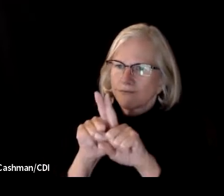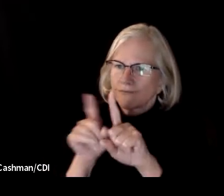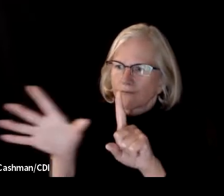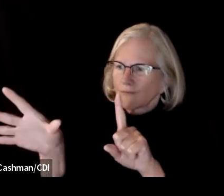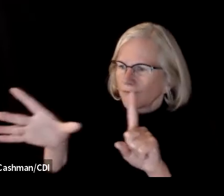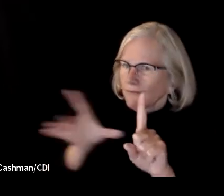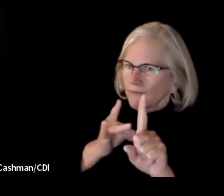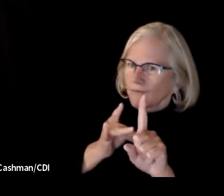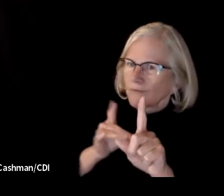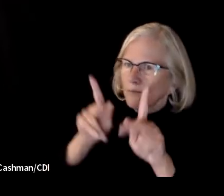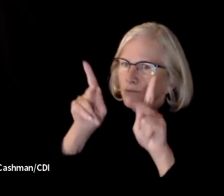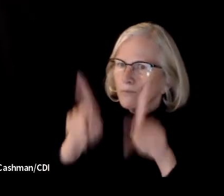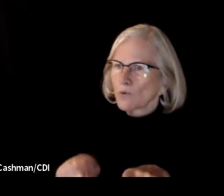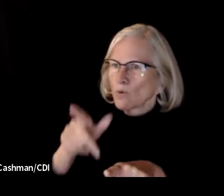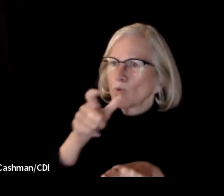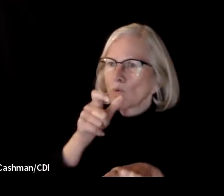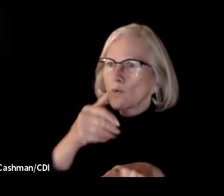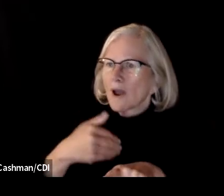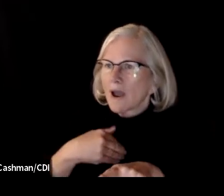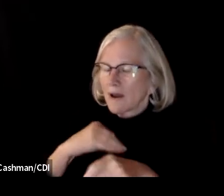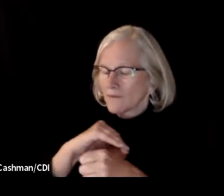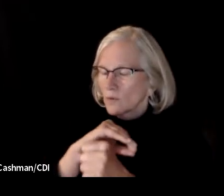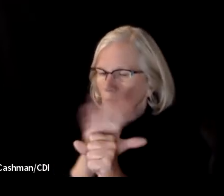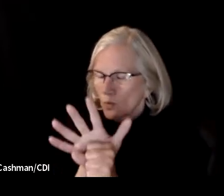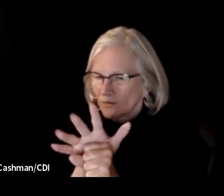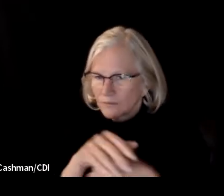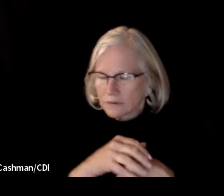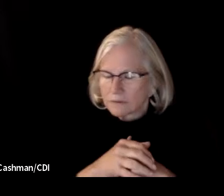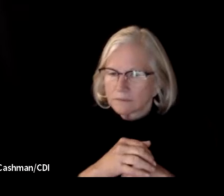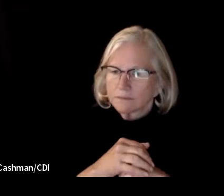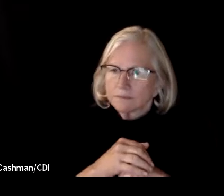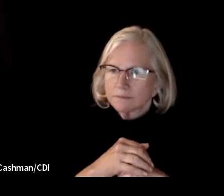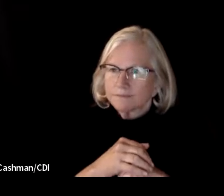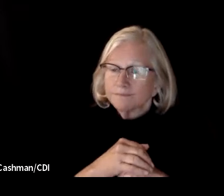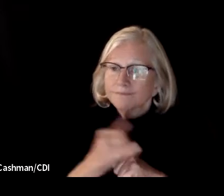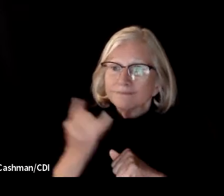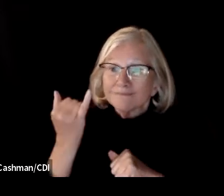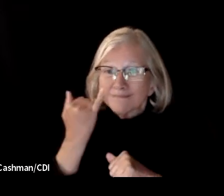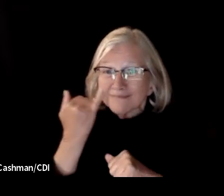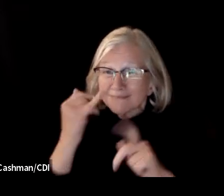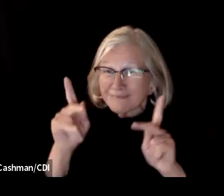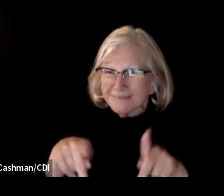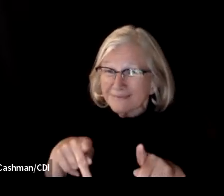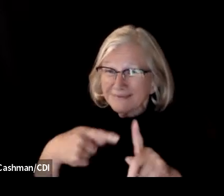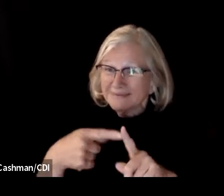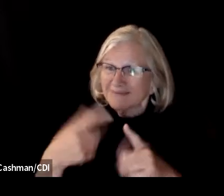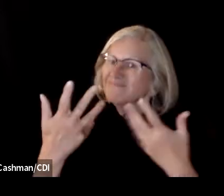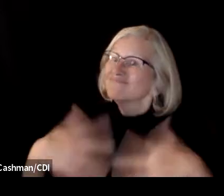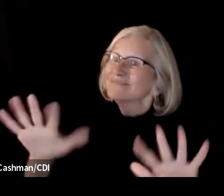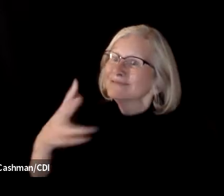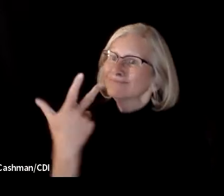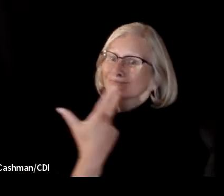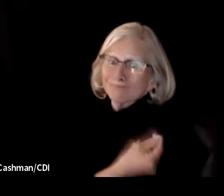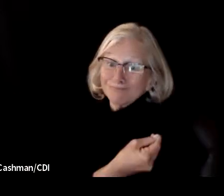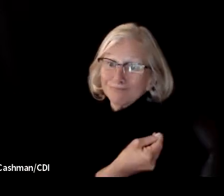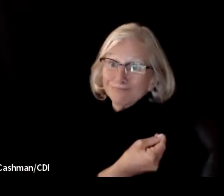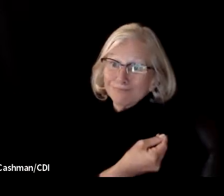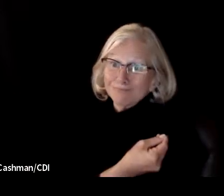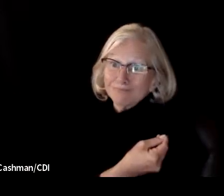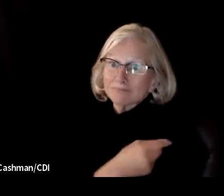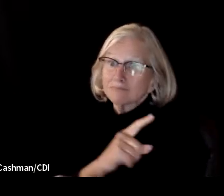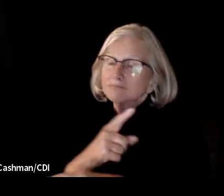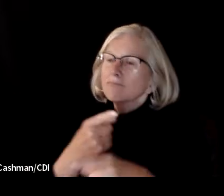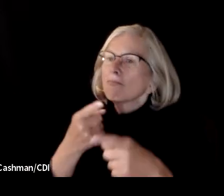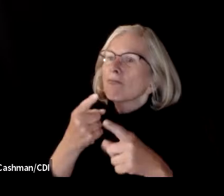have been fully vaccinated do not need to stay home if they've had recent close contact with a confirmed case, so long as